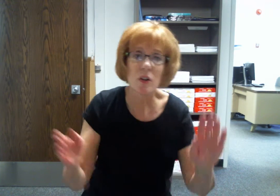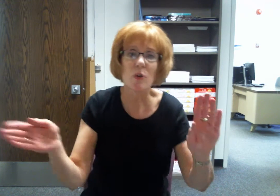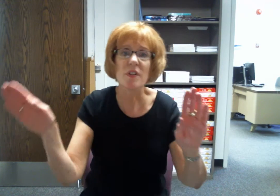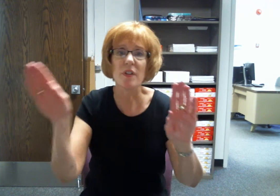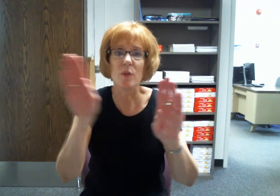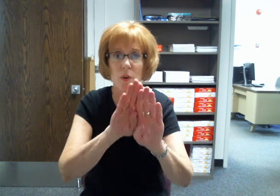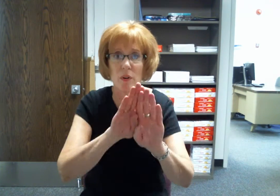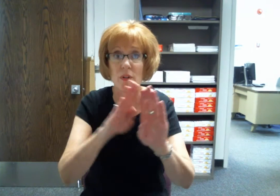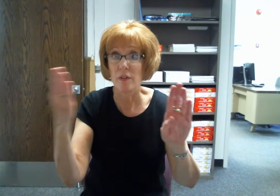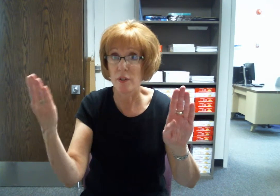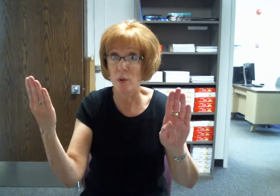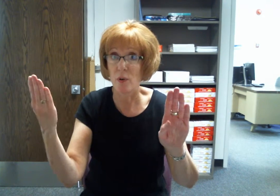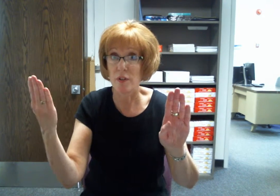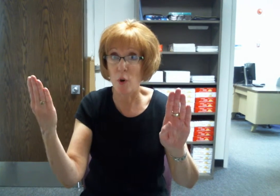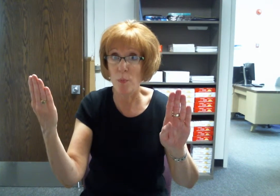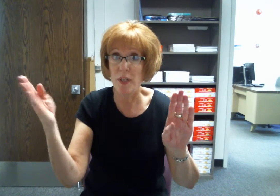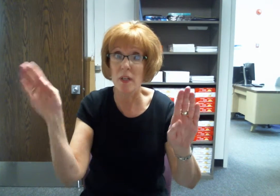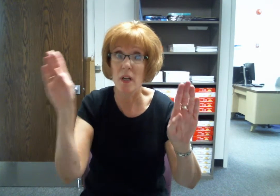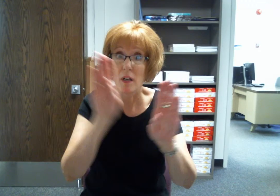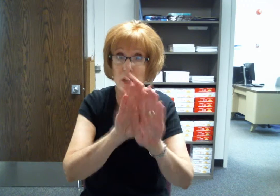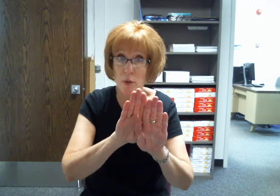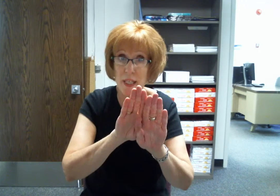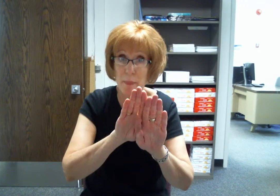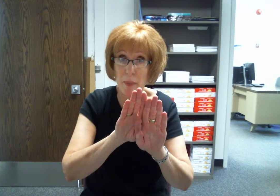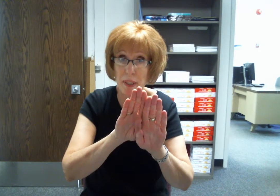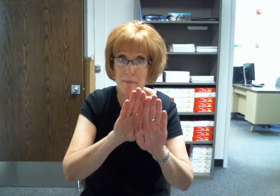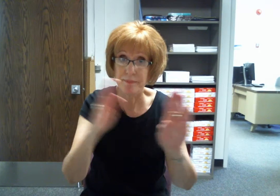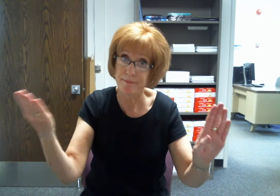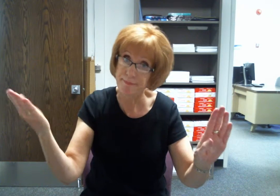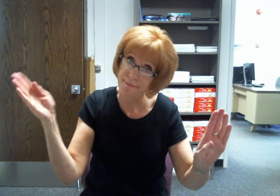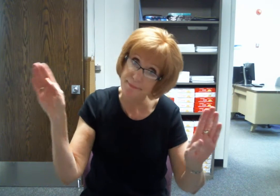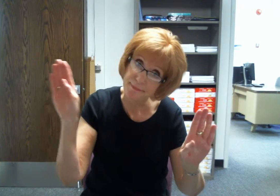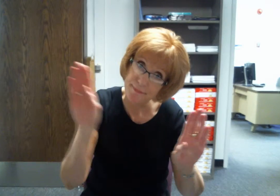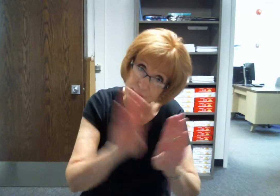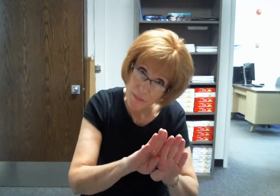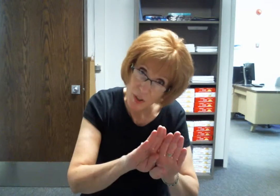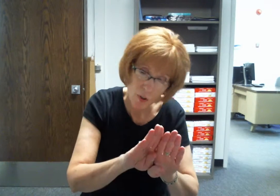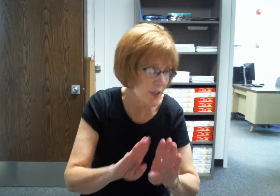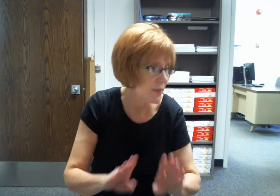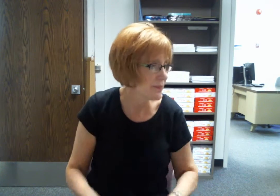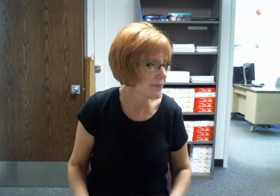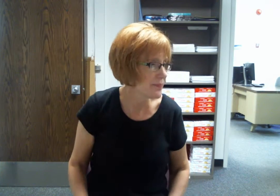Close the door. The door is open. Close that puppy. Close it.